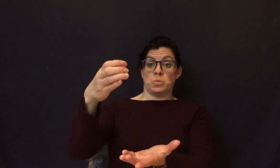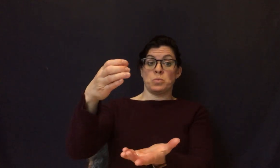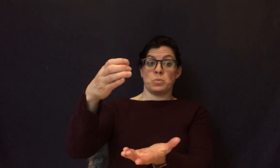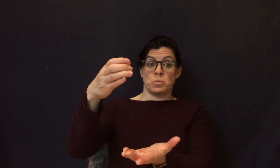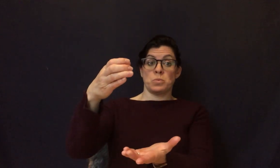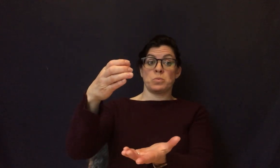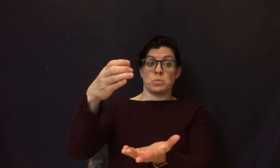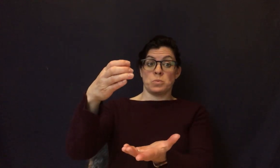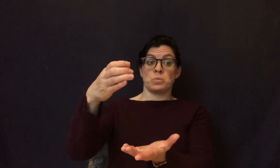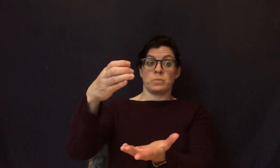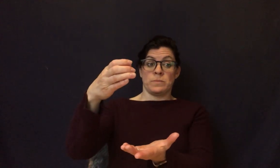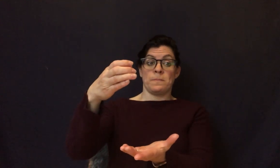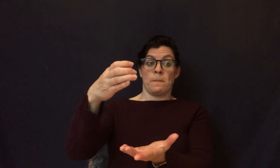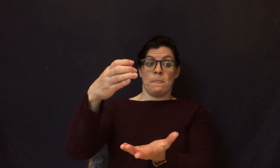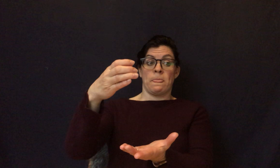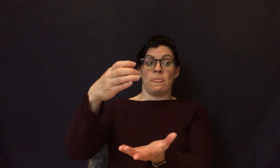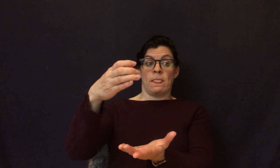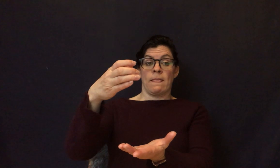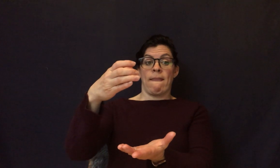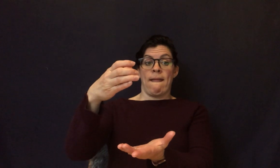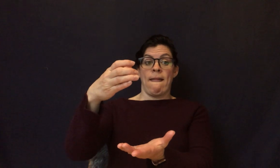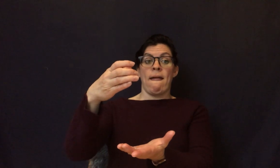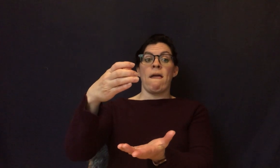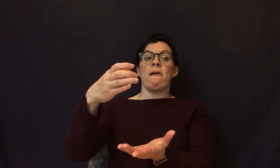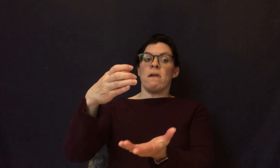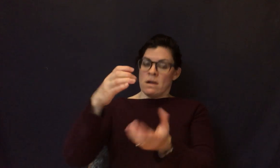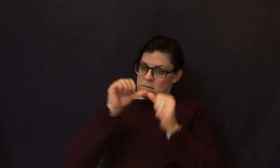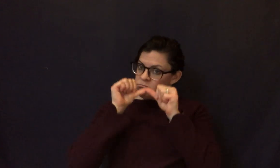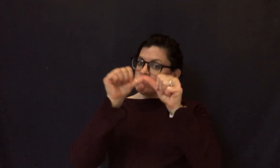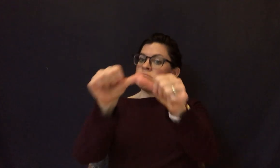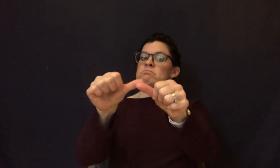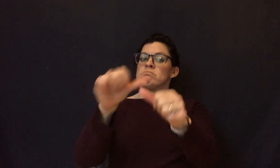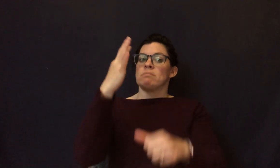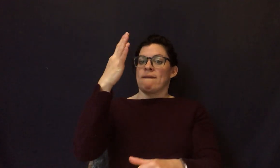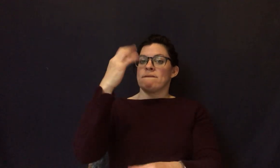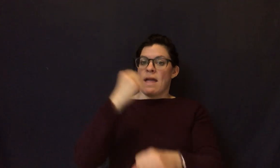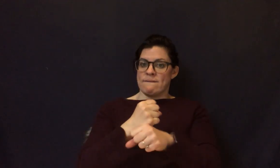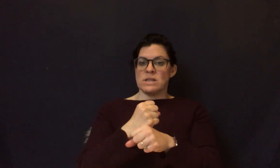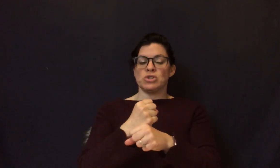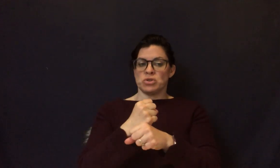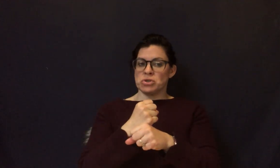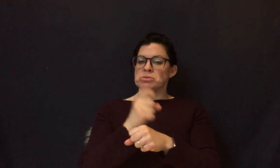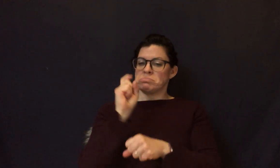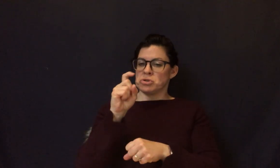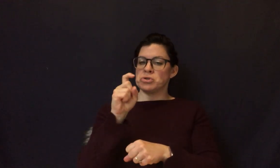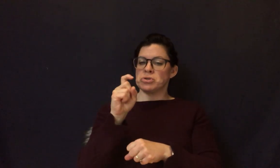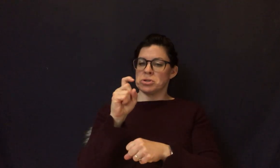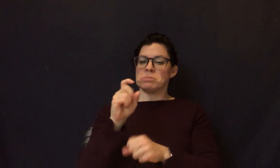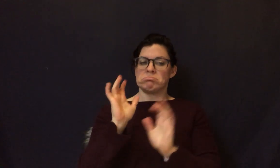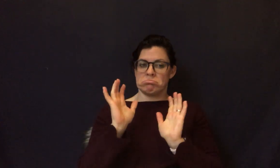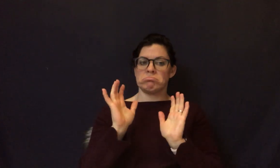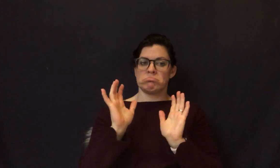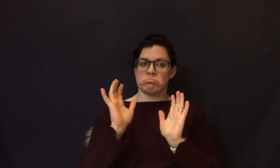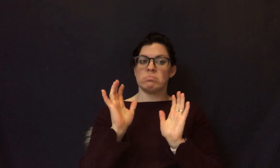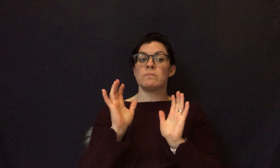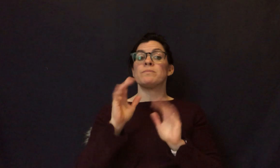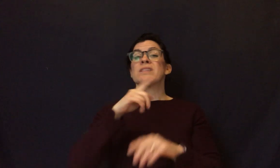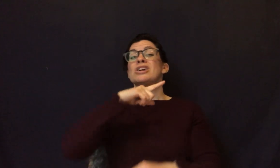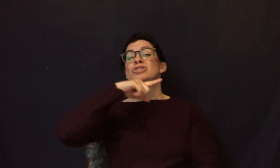yeah, 5 years. For dry chemicals, okay, minimum lifespan is 12. So when you get a fire extinguisher, there's a date stamp